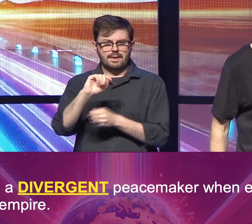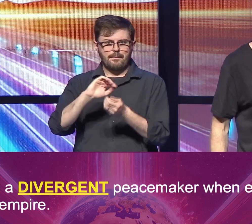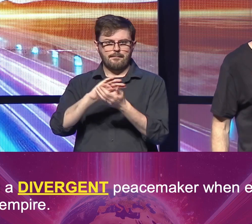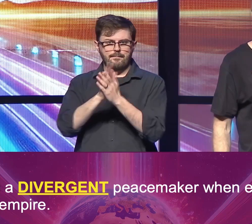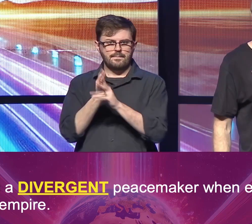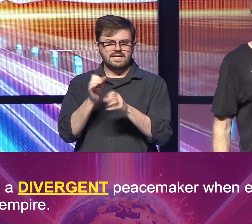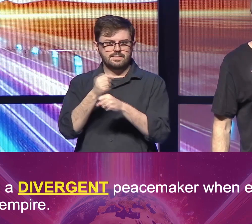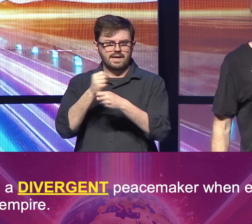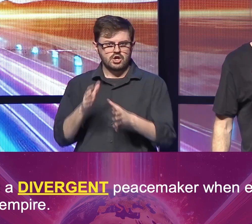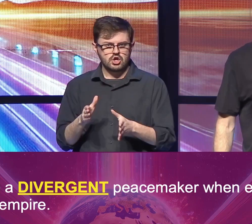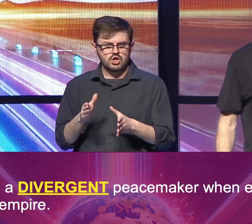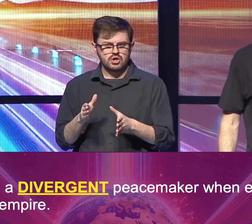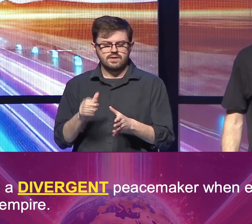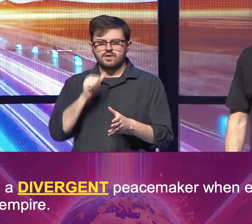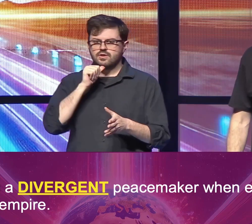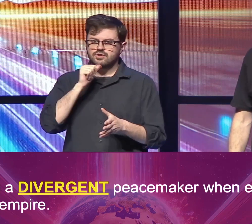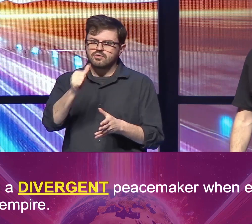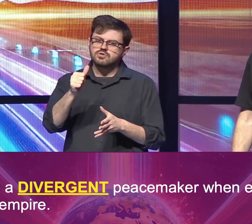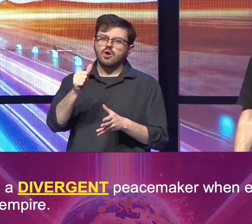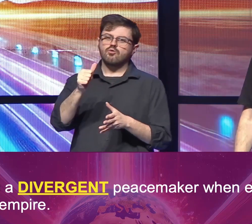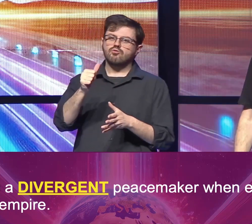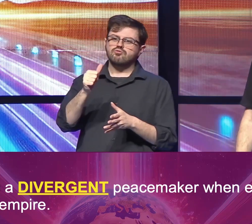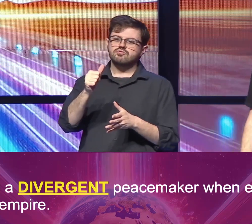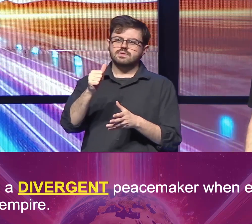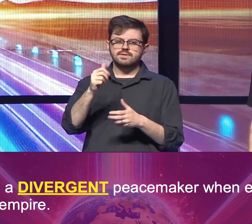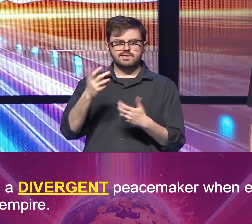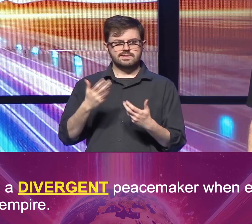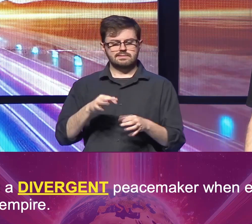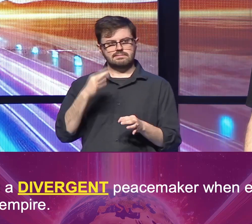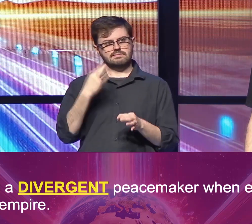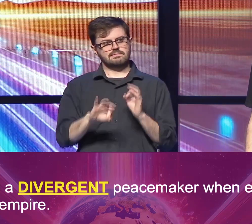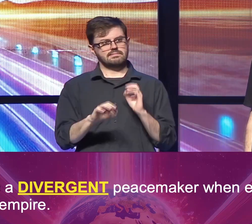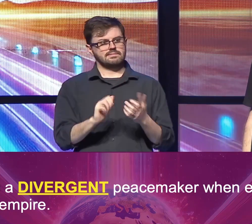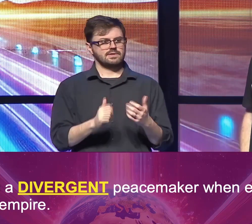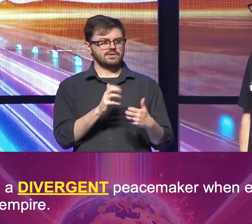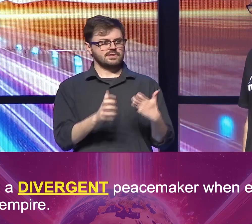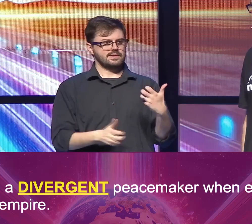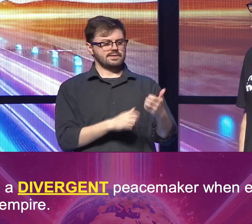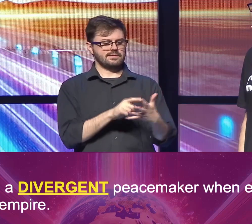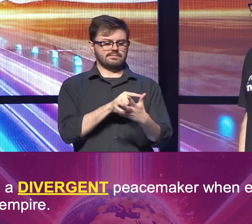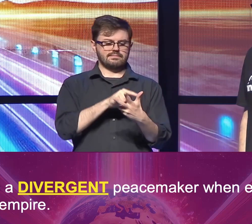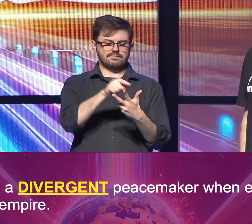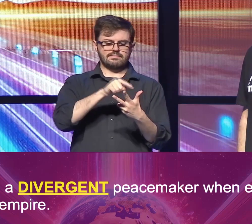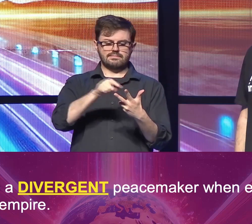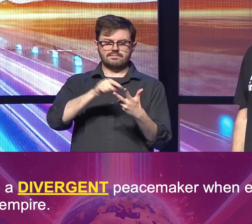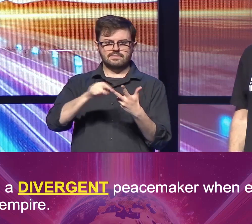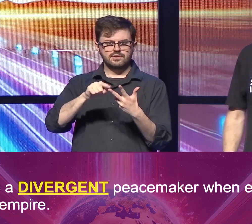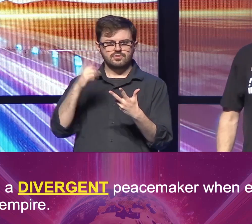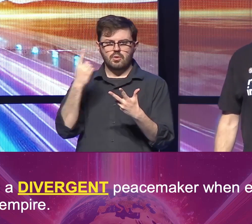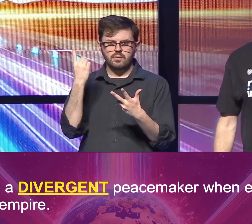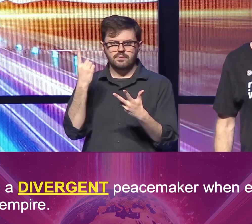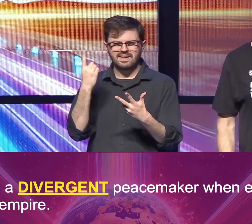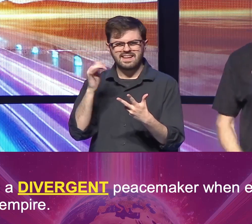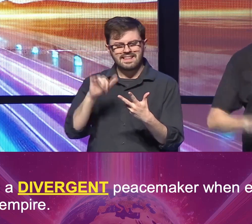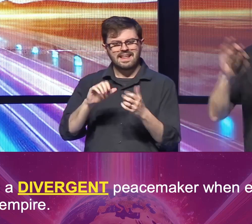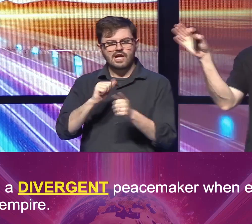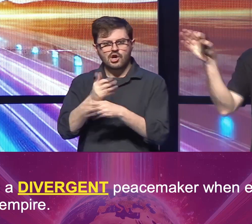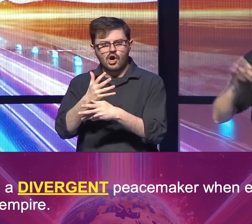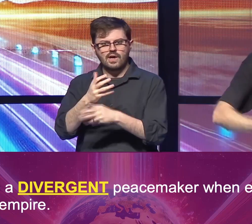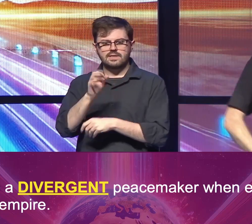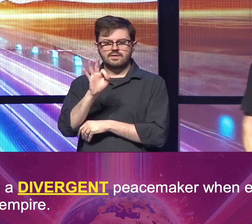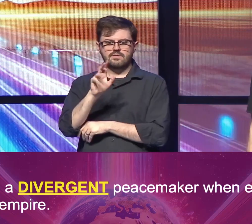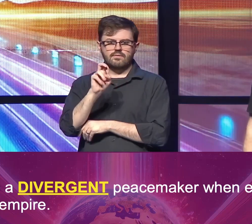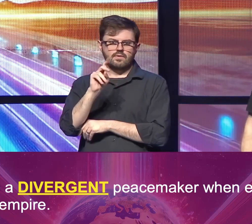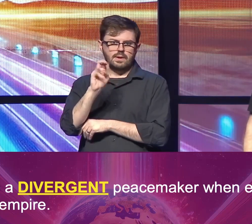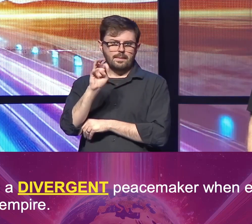categories, right? Don't be just one or the other. That's fundamentalism. That's dangerous, whether you're liberal